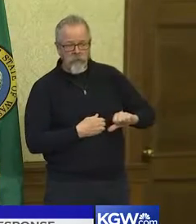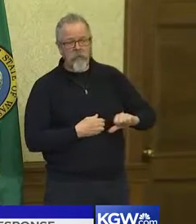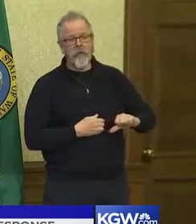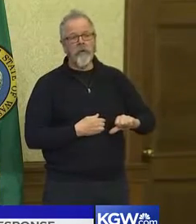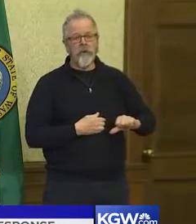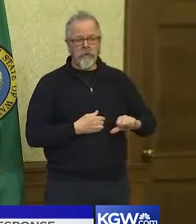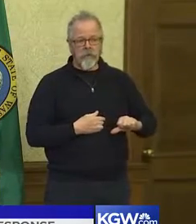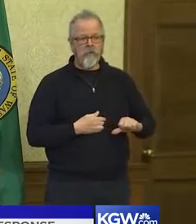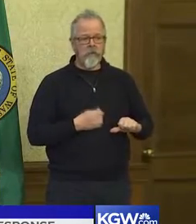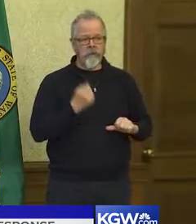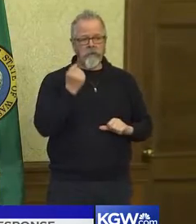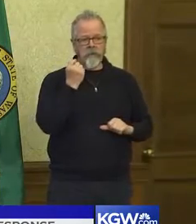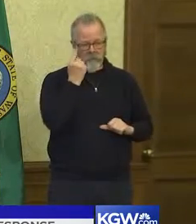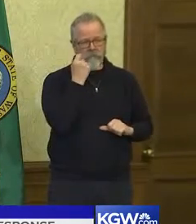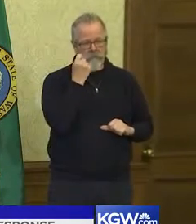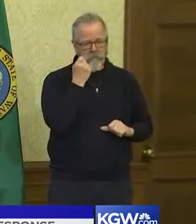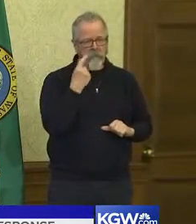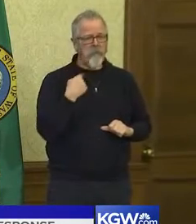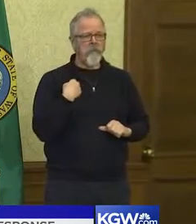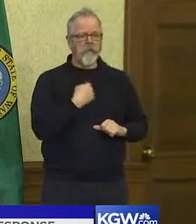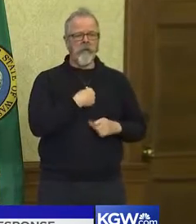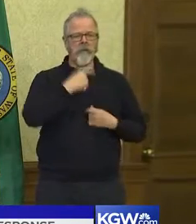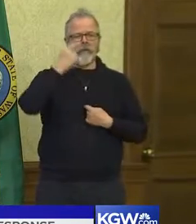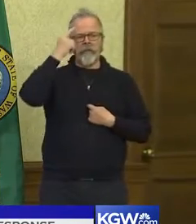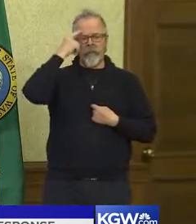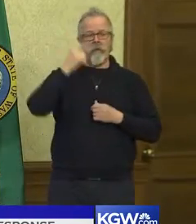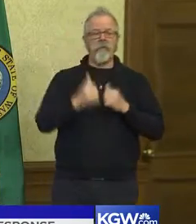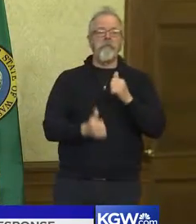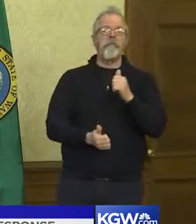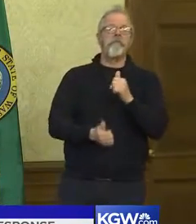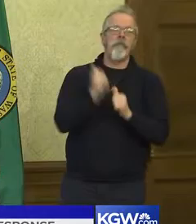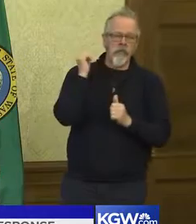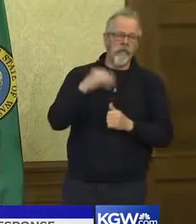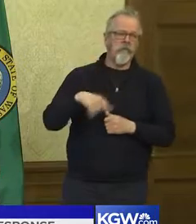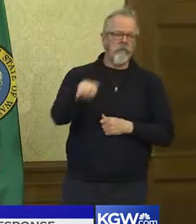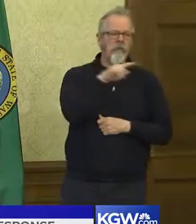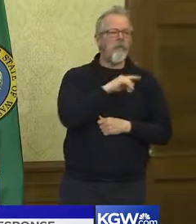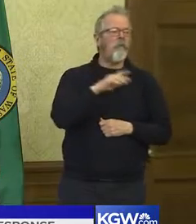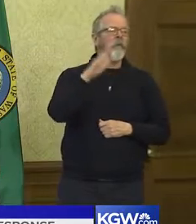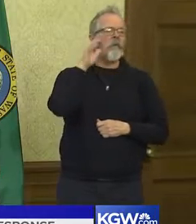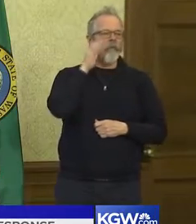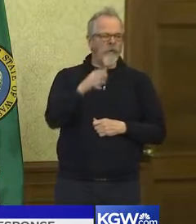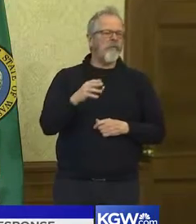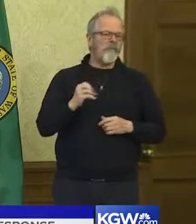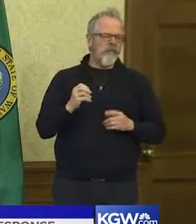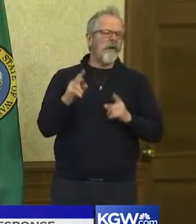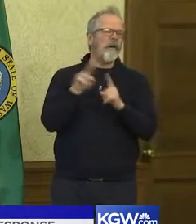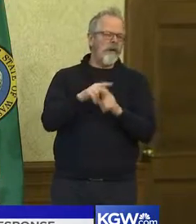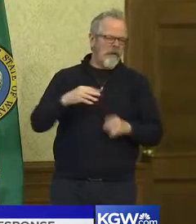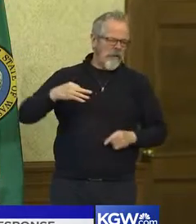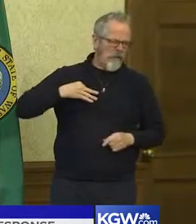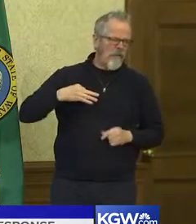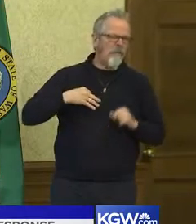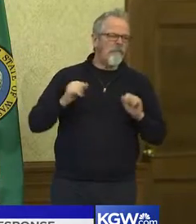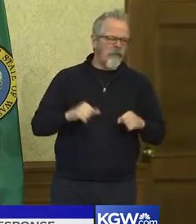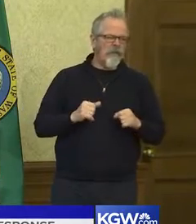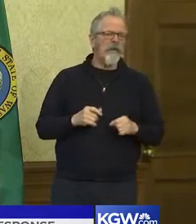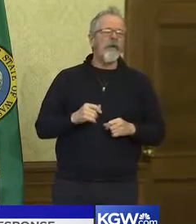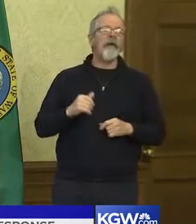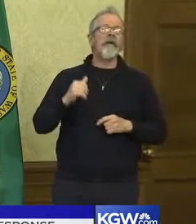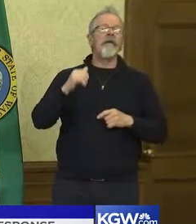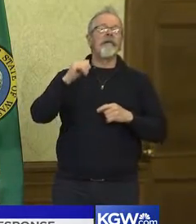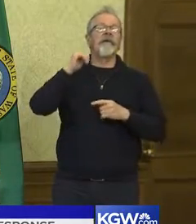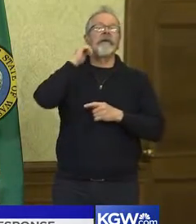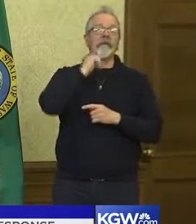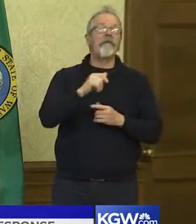be eligible for this expanded unemployment assistance. And with the update happening this Saturday, we will be sending out